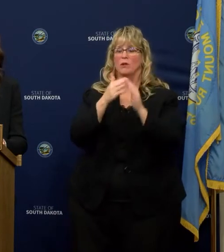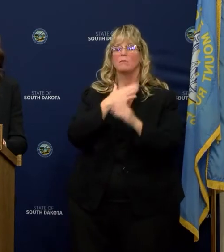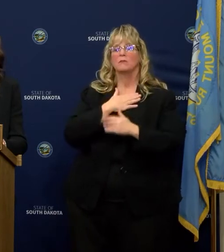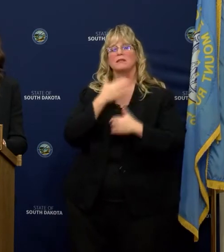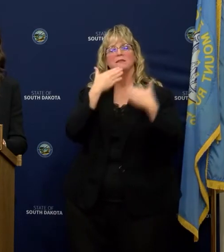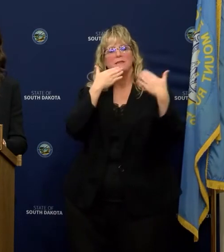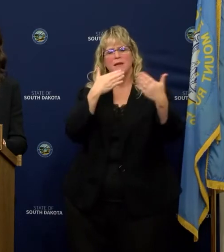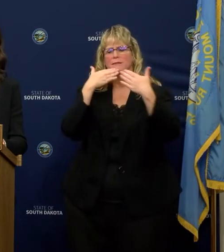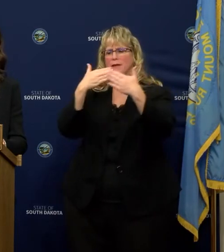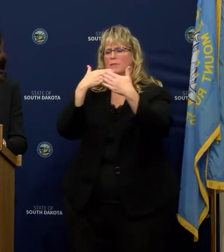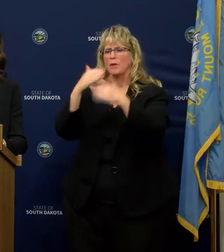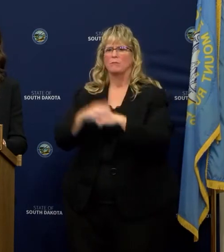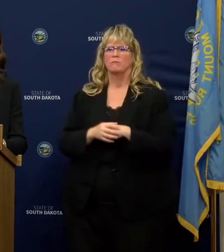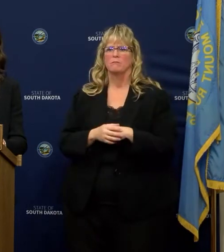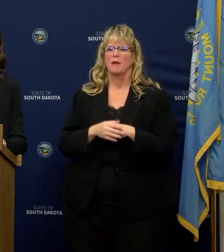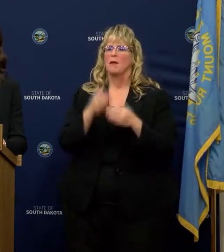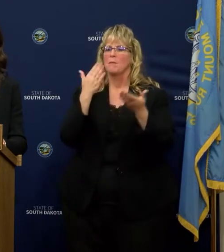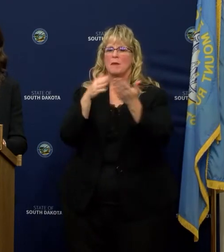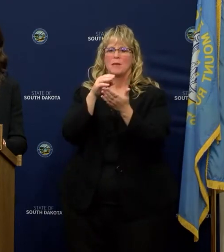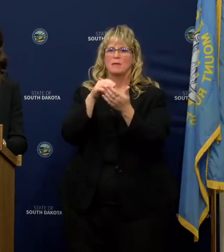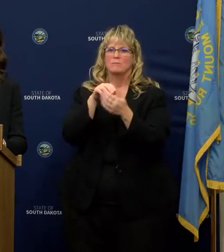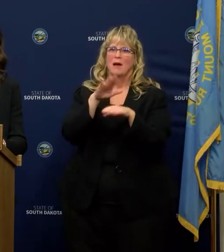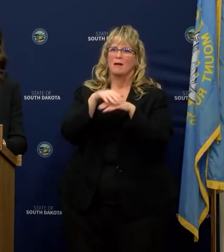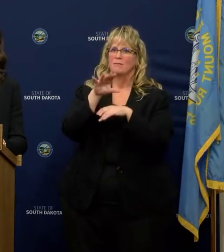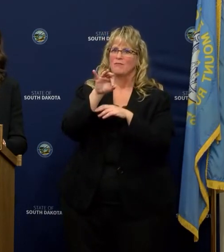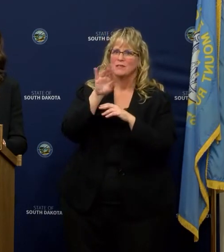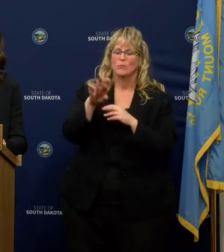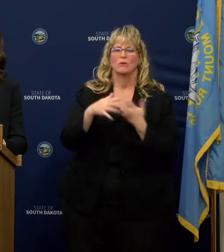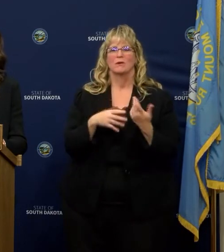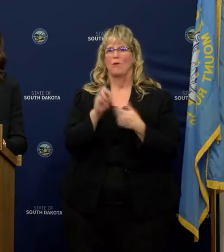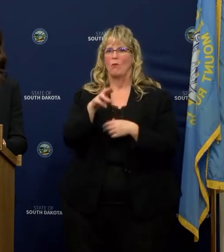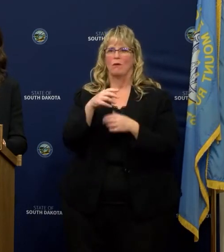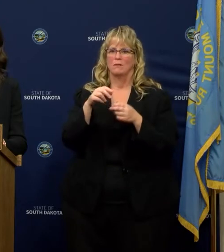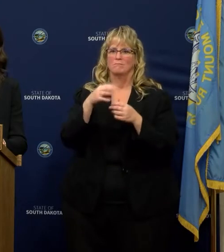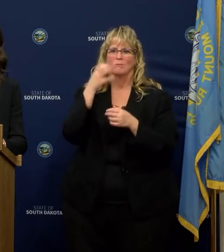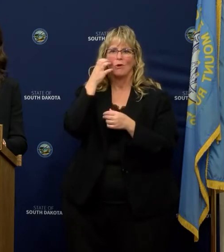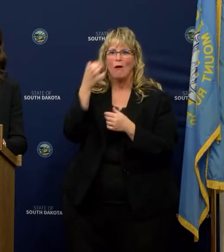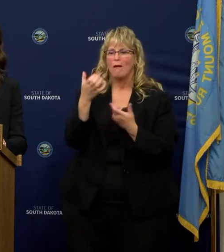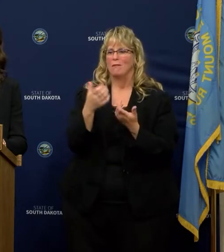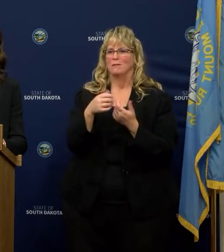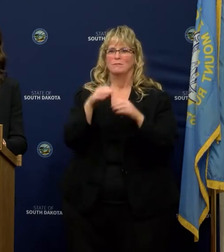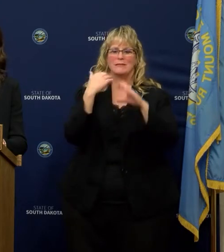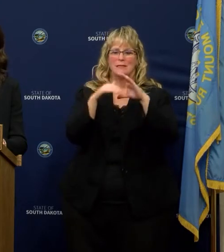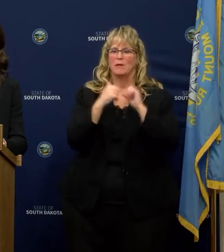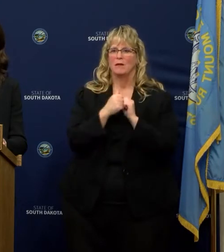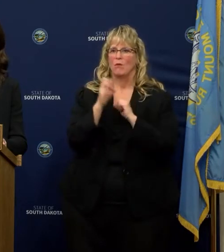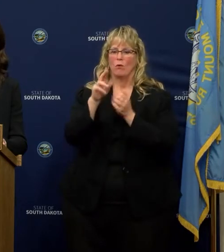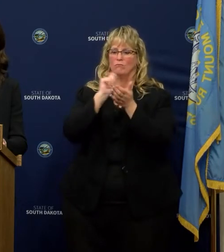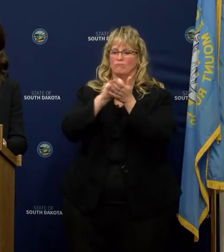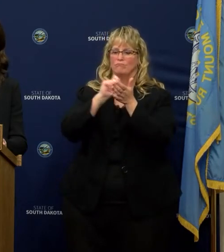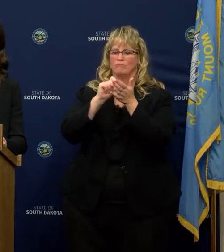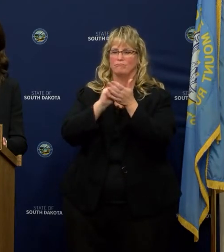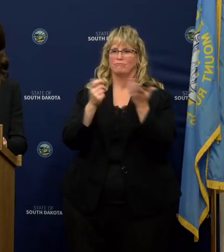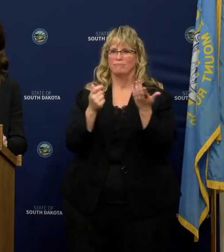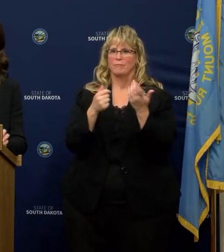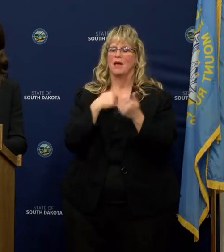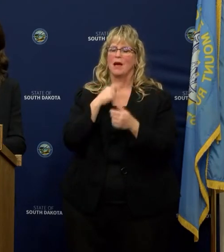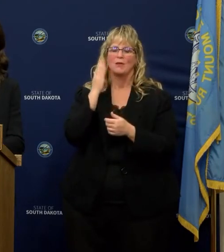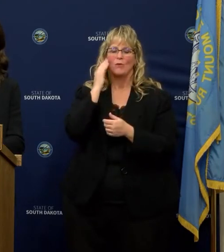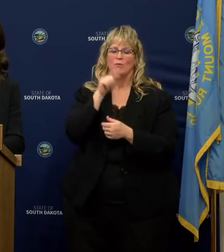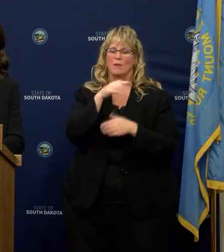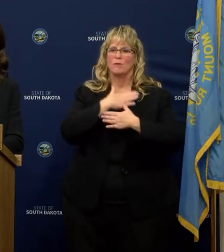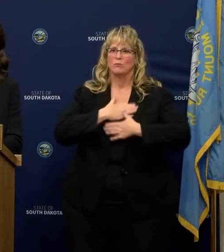them. Maybe put a mention on their Facebook page, or call them or send an email, or maybe even write them a note. I know they would certainly